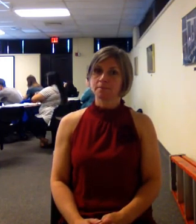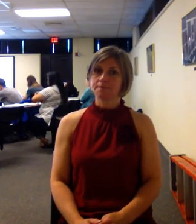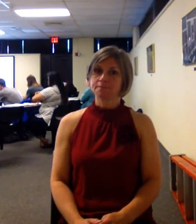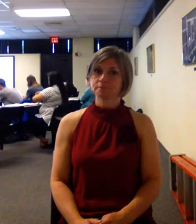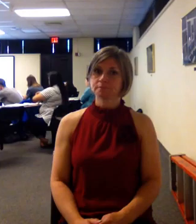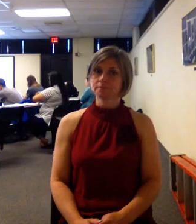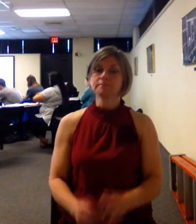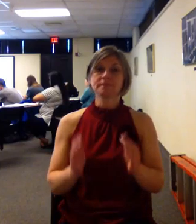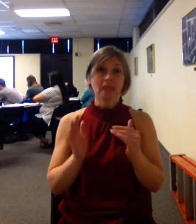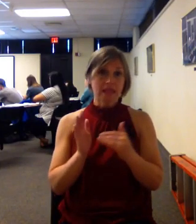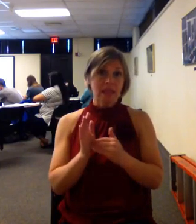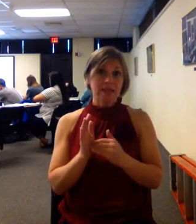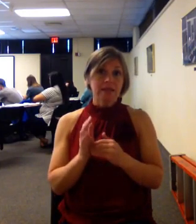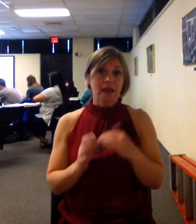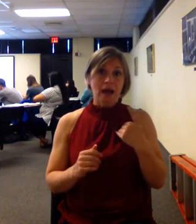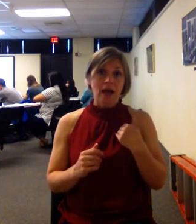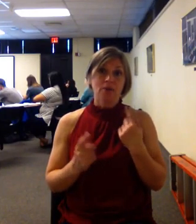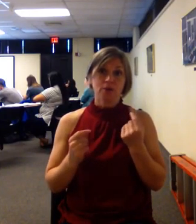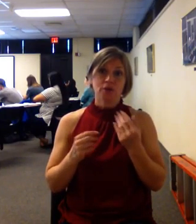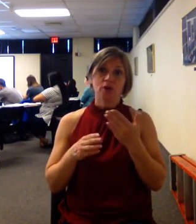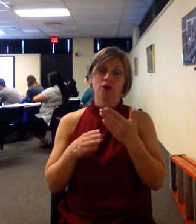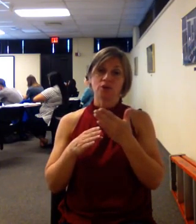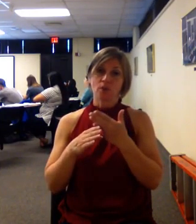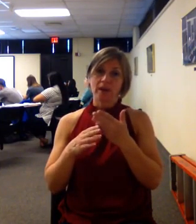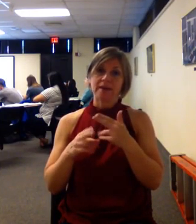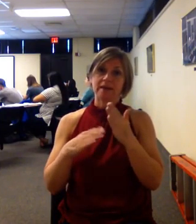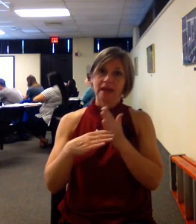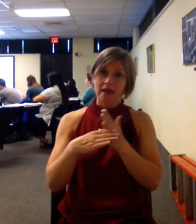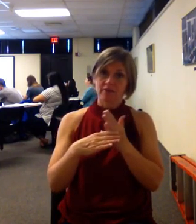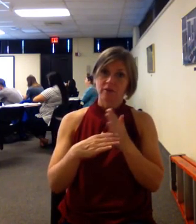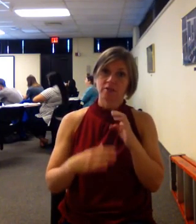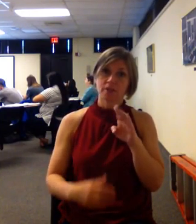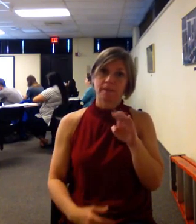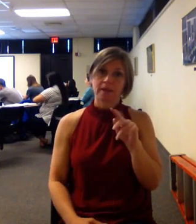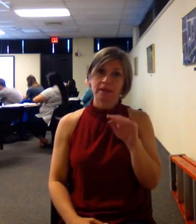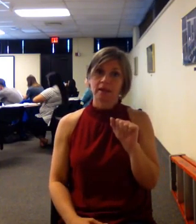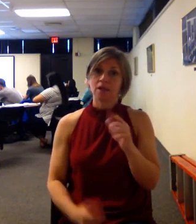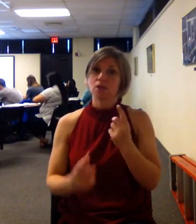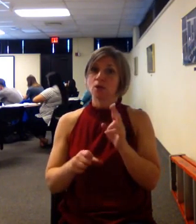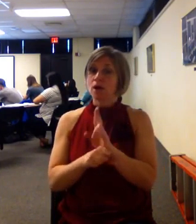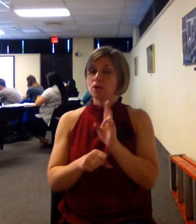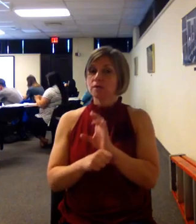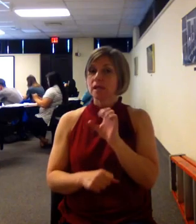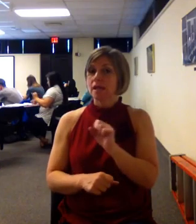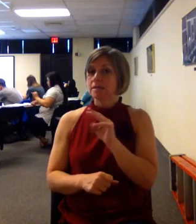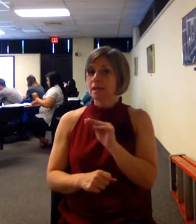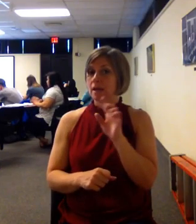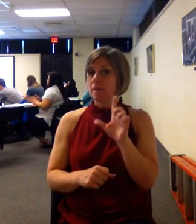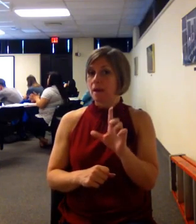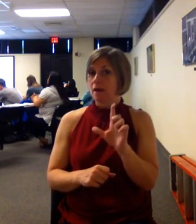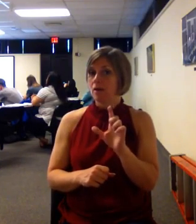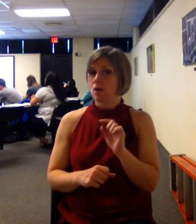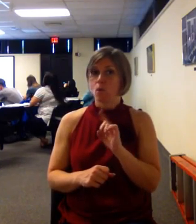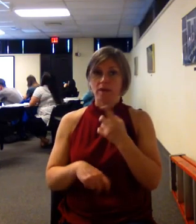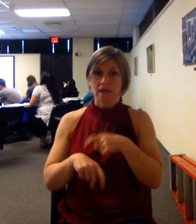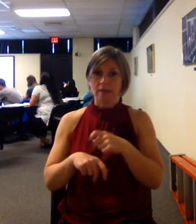Again, I went and got the weighted average beta, so I only have to use my SML equation once. So 1.42 is